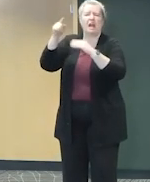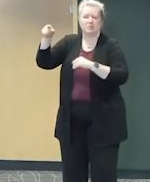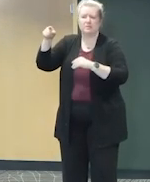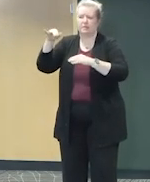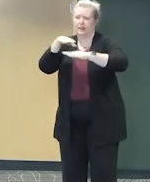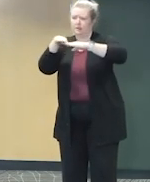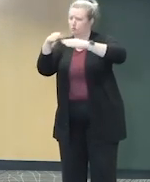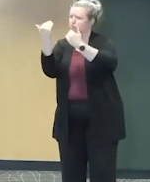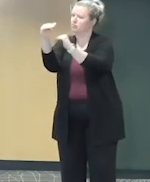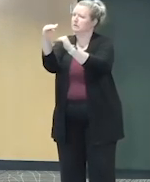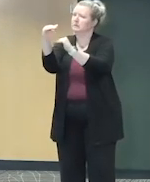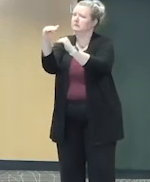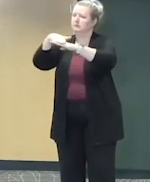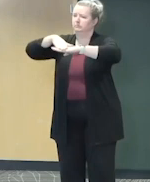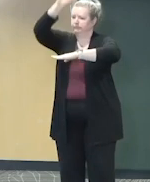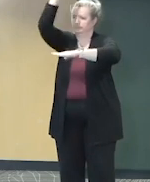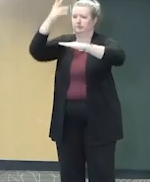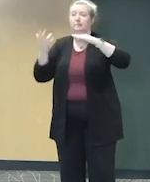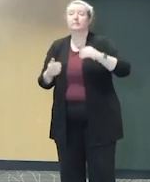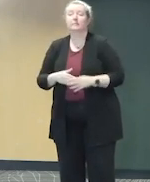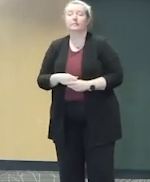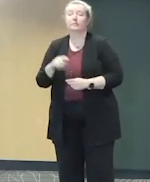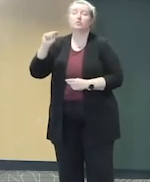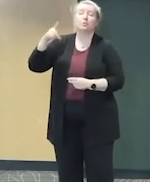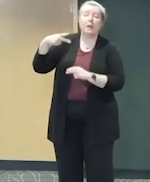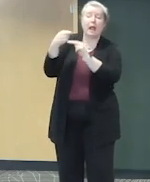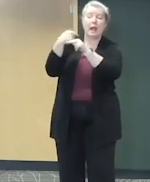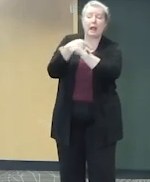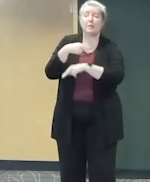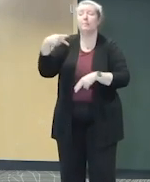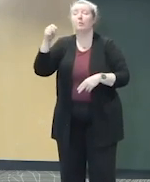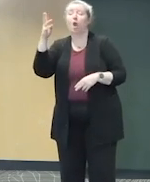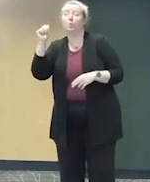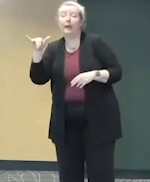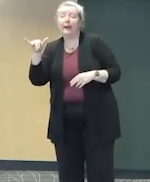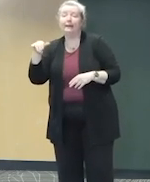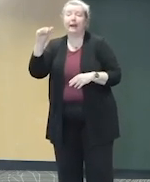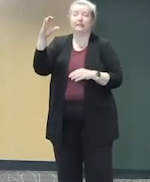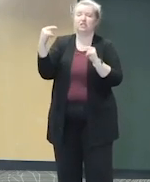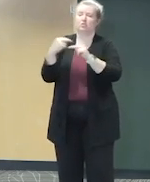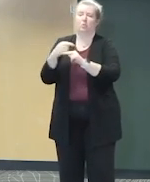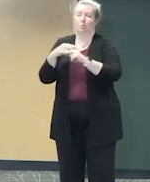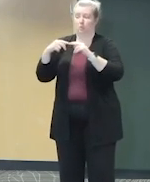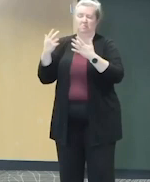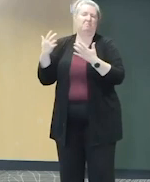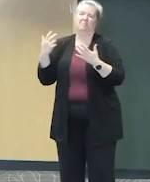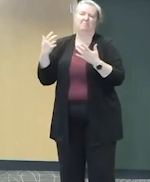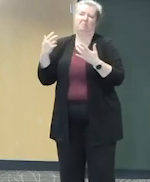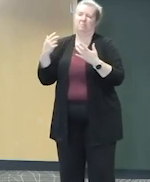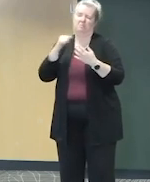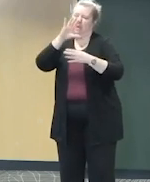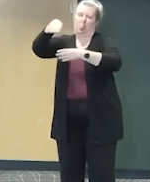from that will be the Turnpike, the Parkway, and the Atlantic City Expressway. As it relates to the commercial travel restrictions,